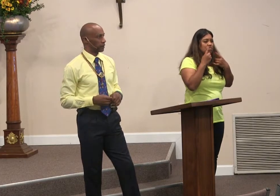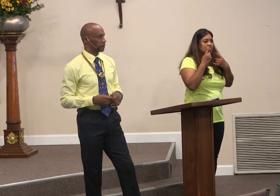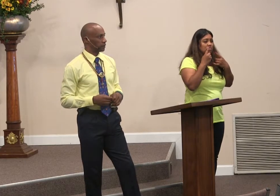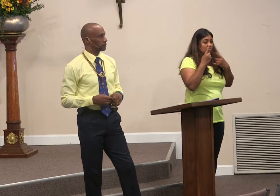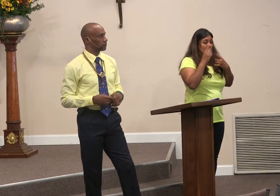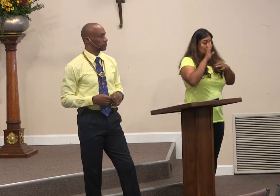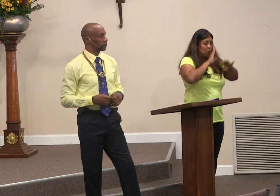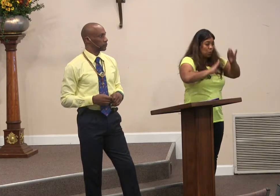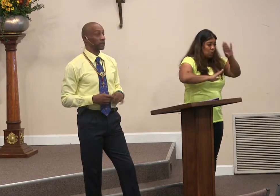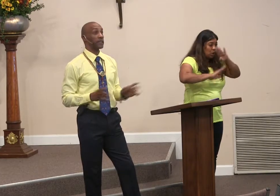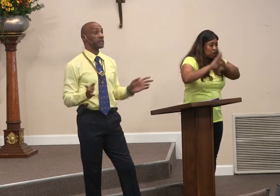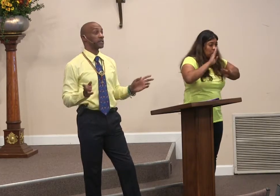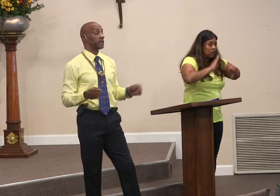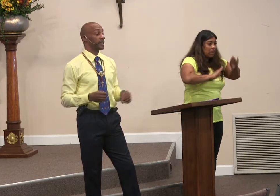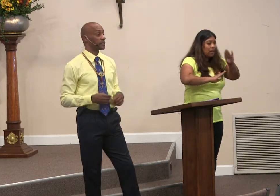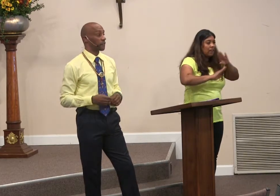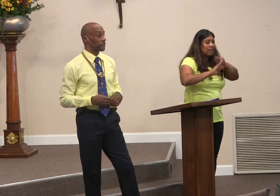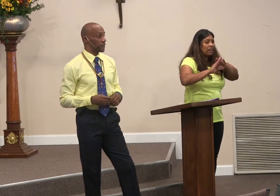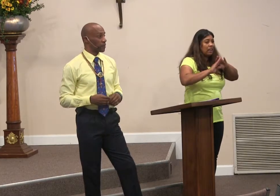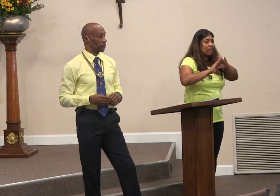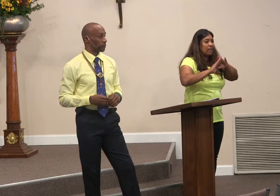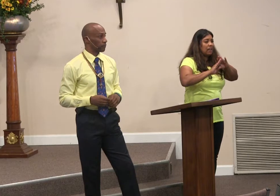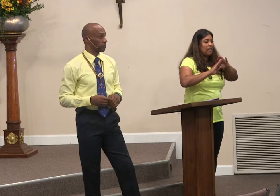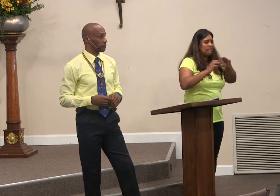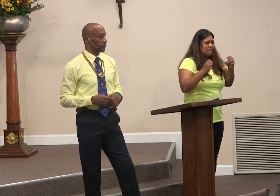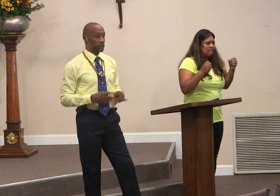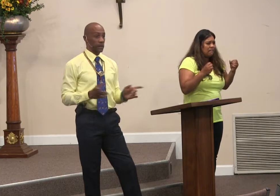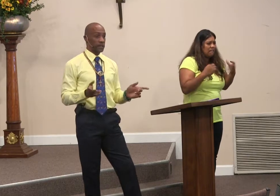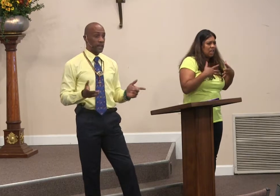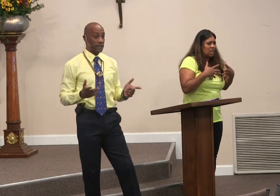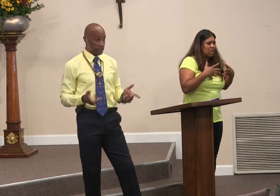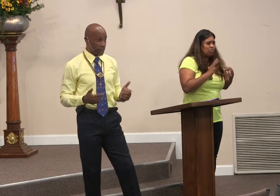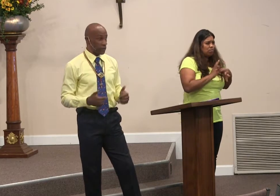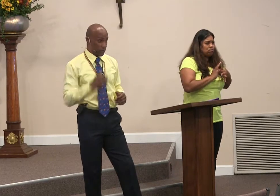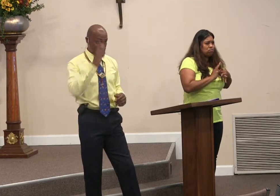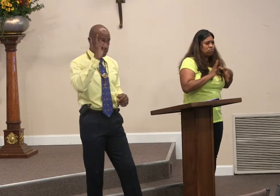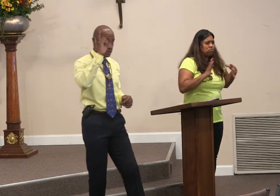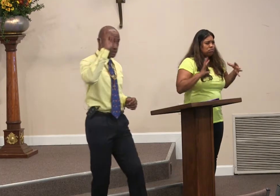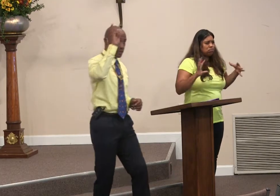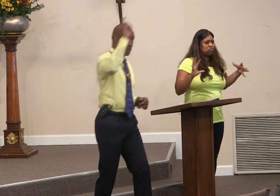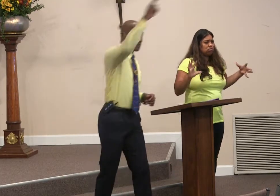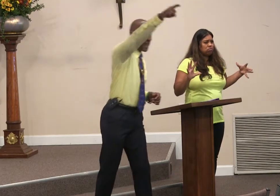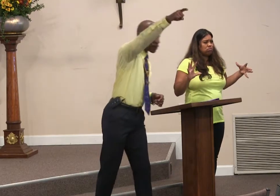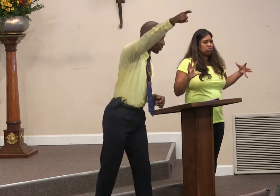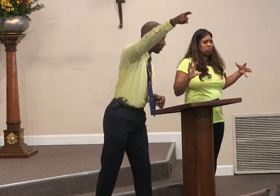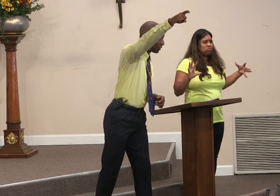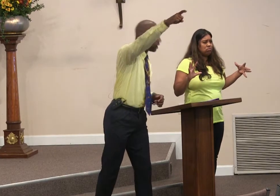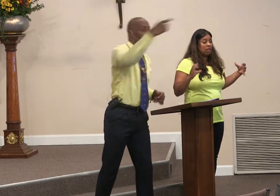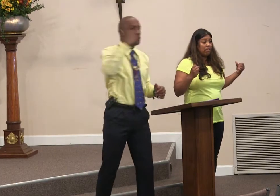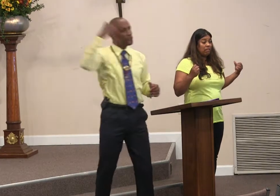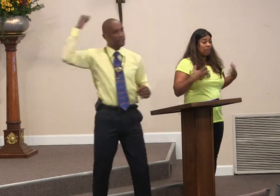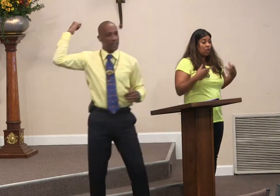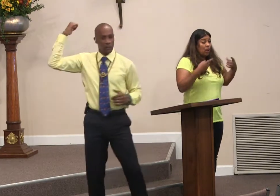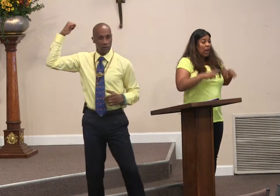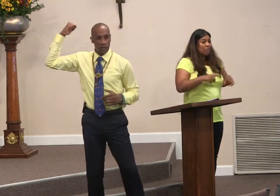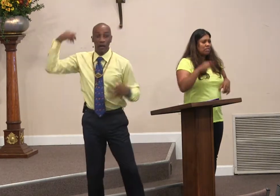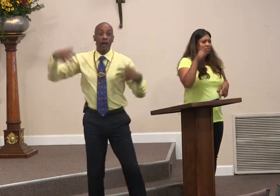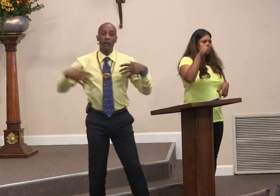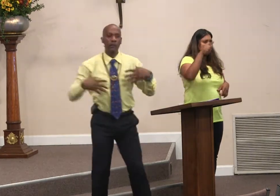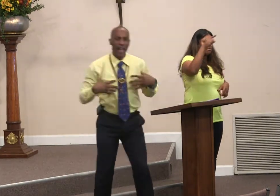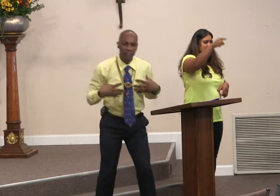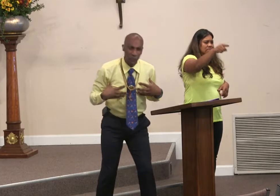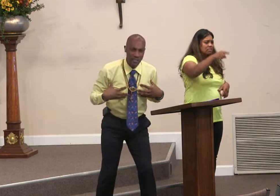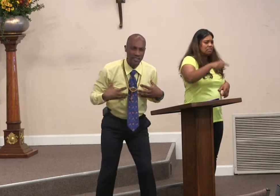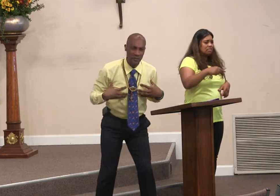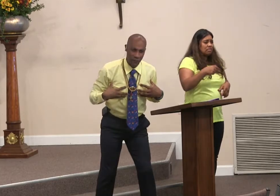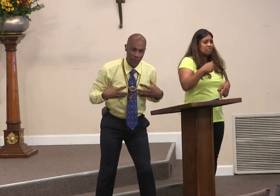worry. Release the need to fear. Because once again, fear is there. Who fears?